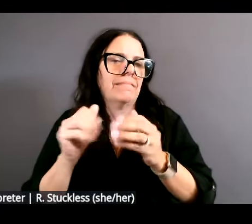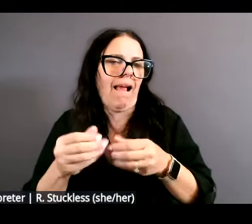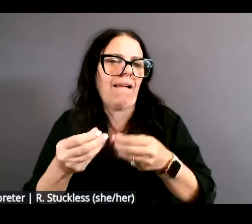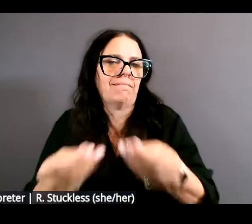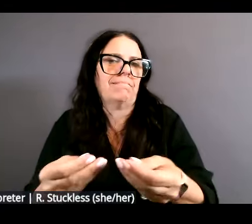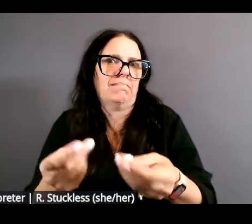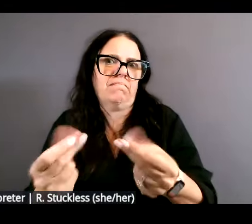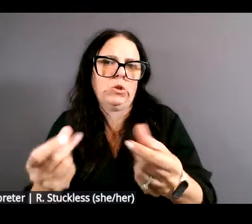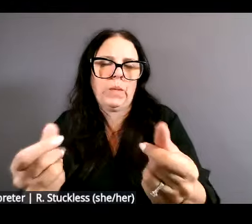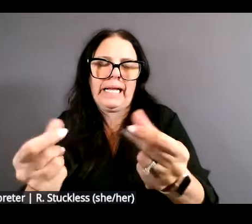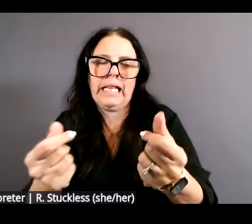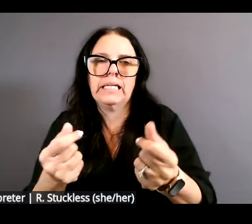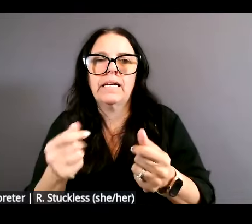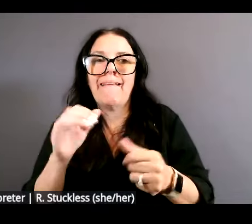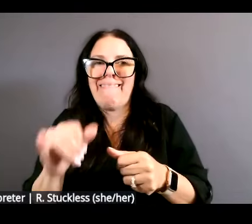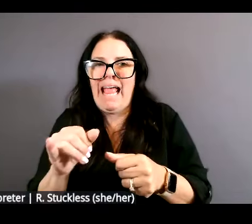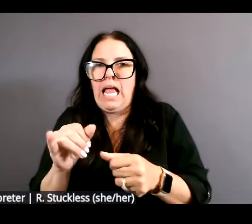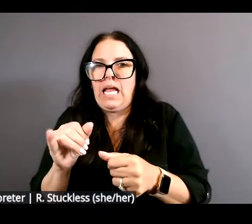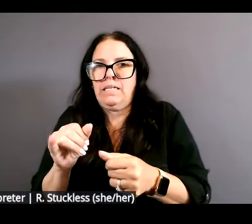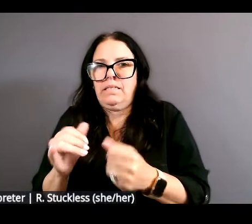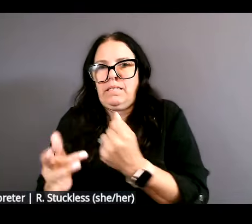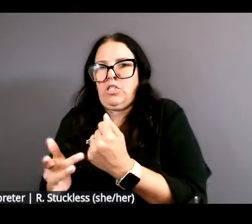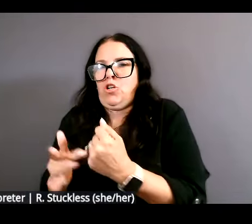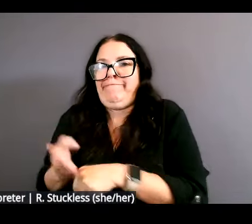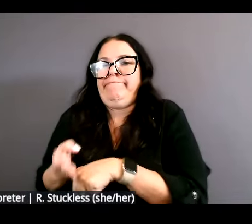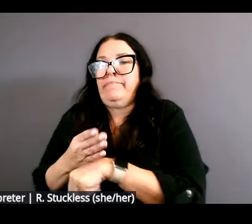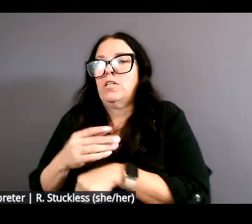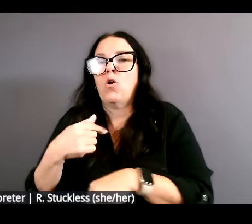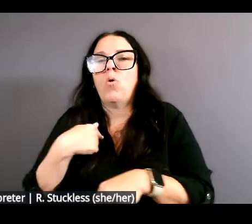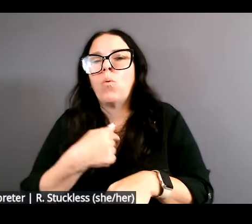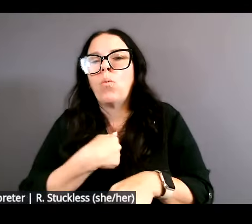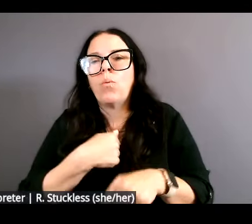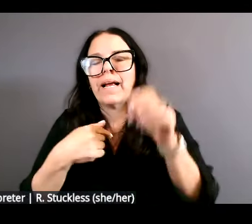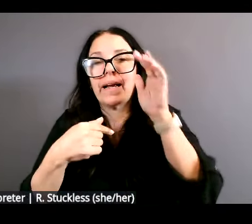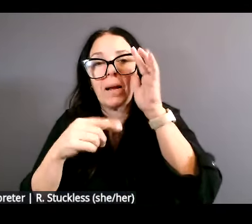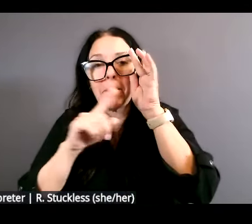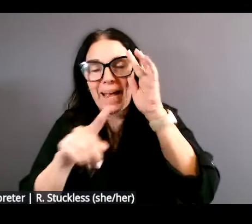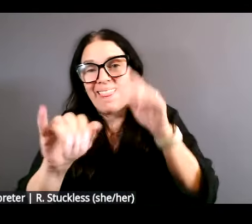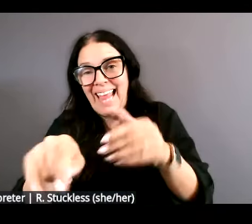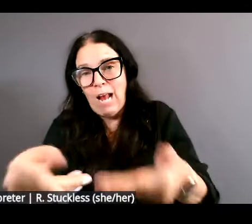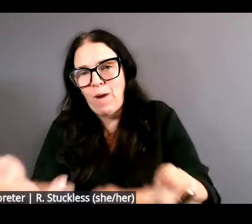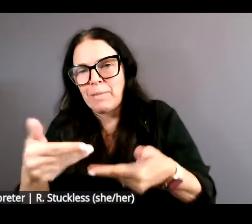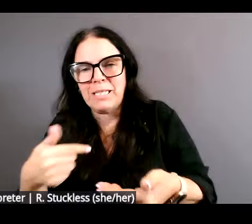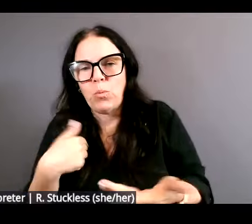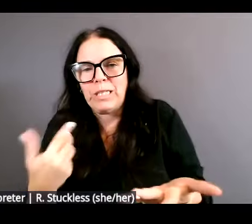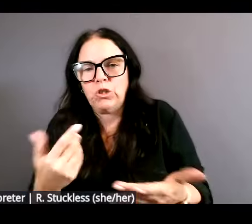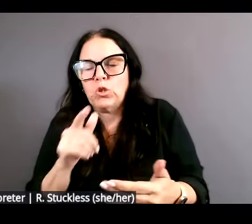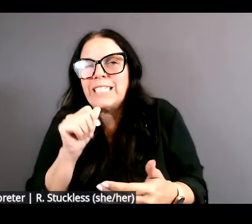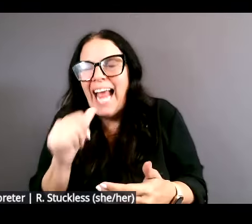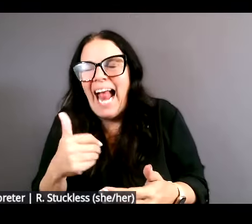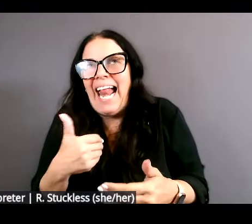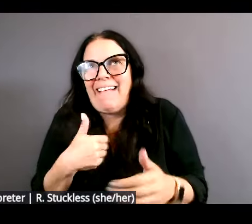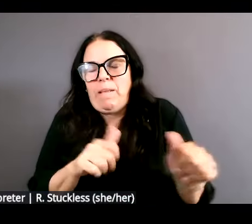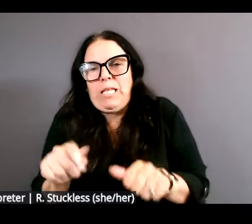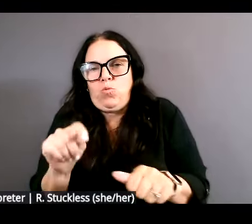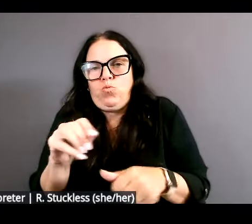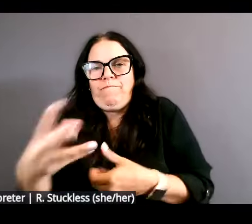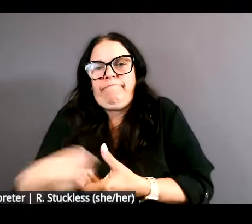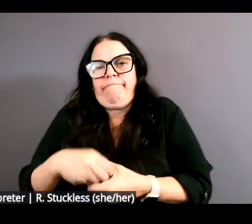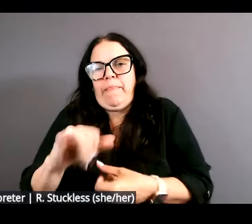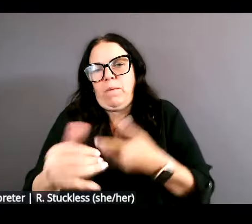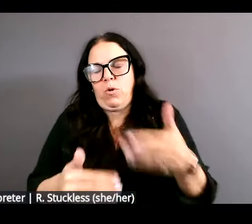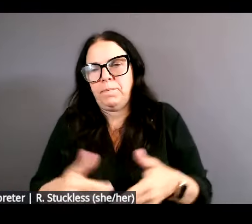So that is we did not accept that recommendation only because that's just not something that I think at this time we're able to do. Is that something